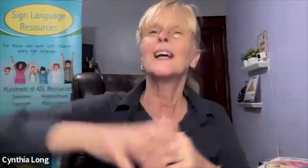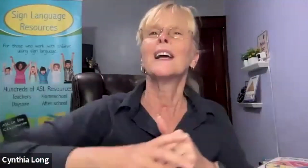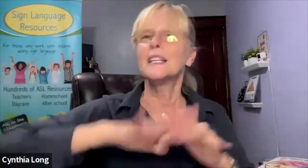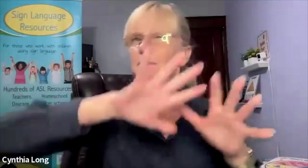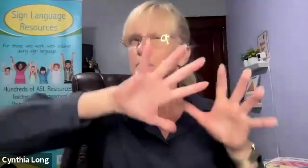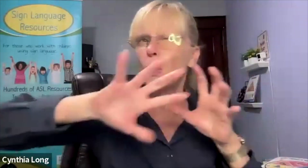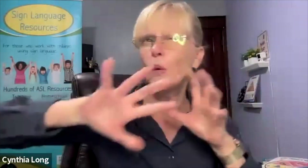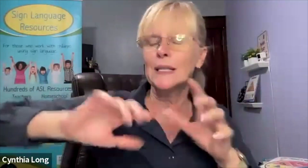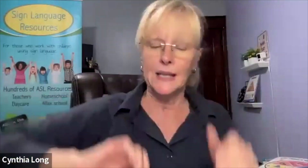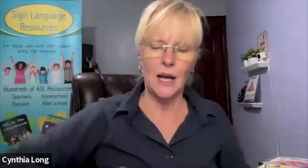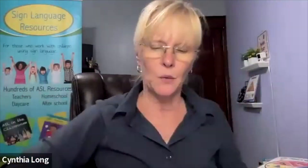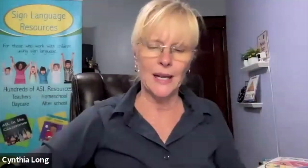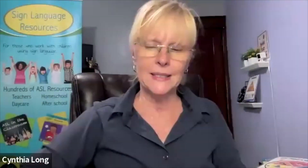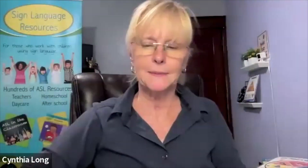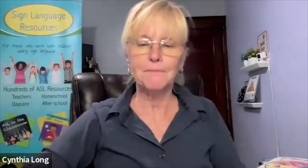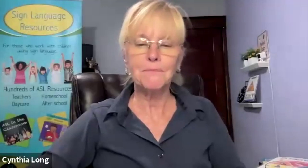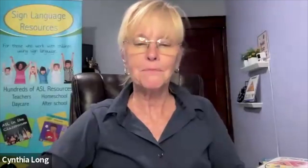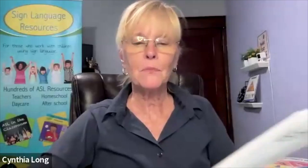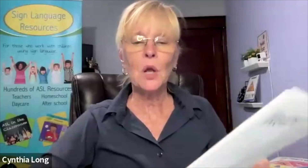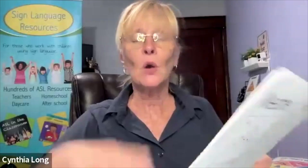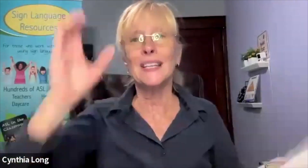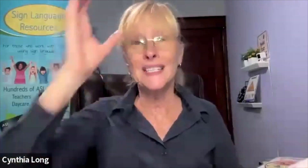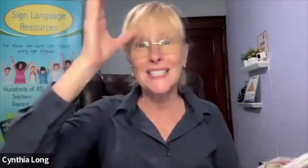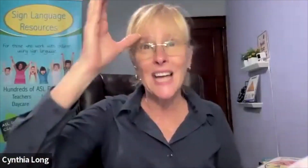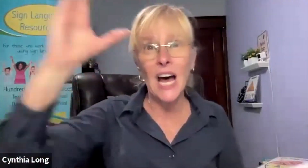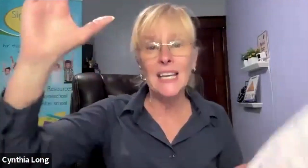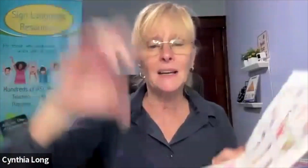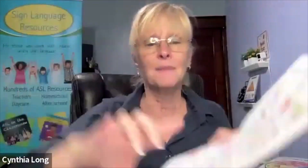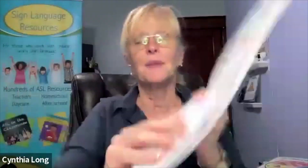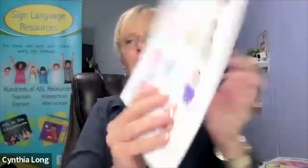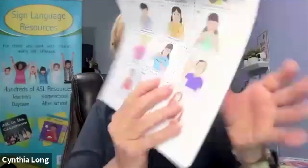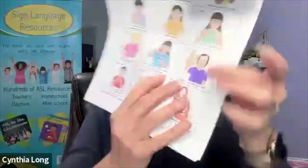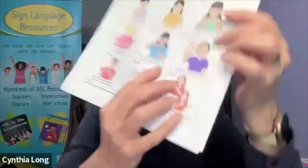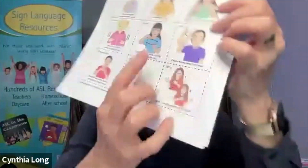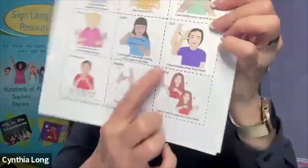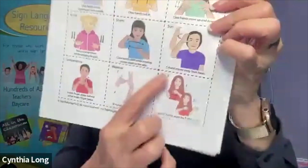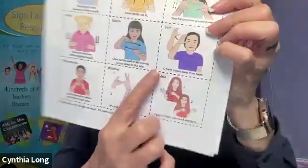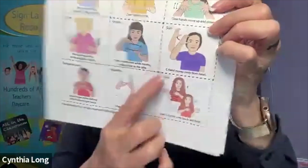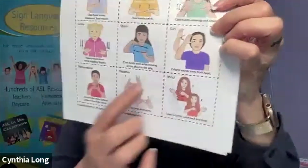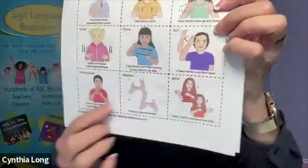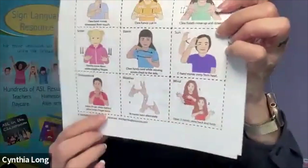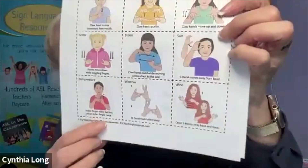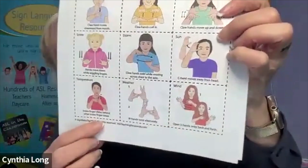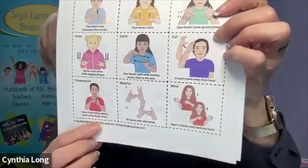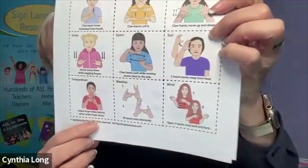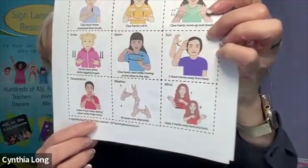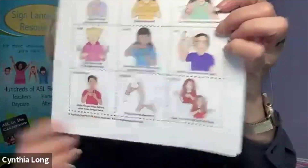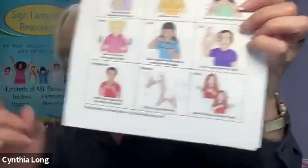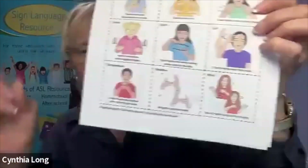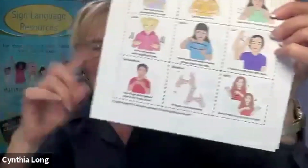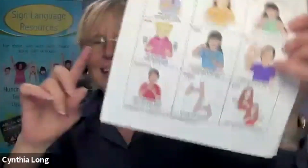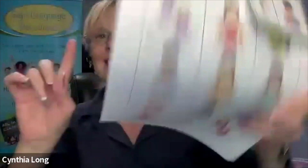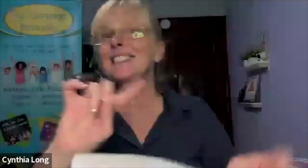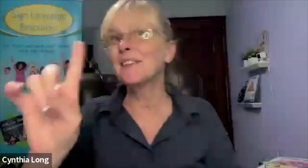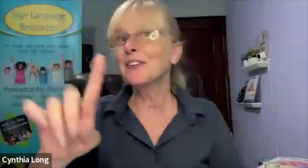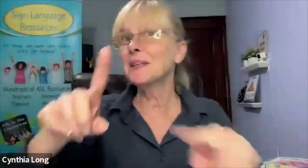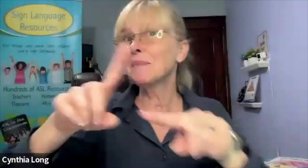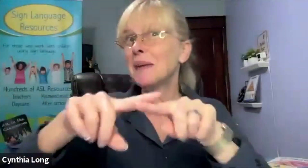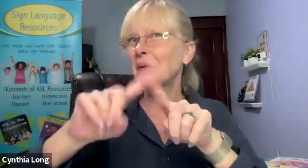it's blowing sideways. Okay, sun. Um, Sun is signed different depending on where